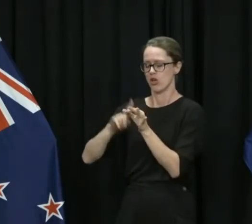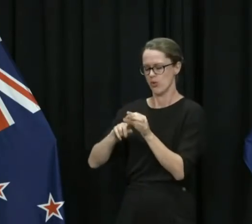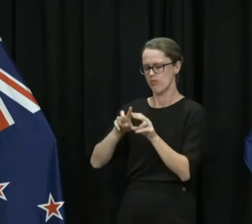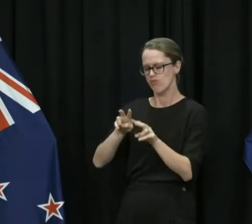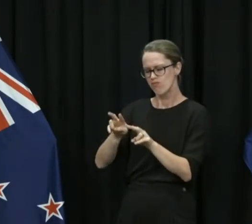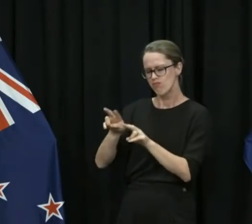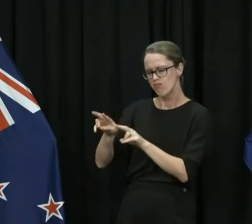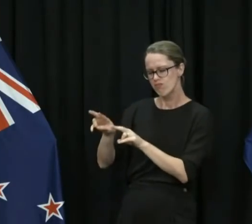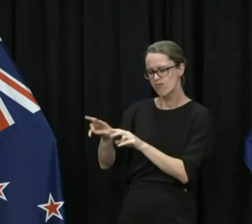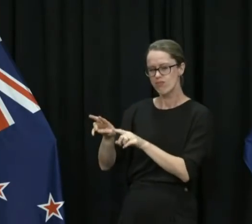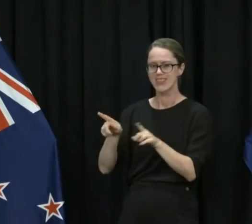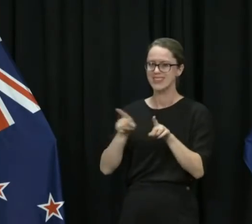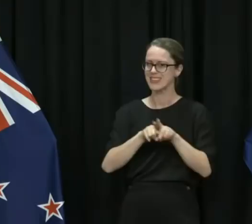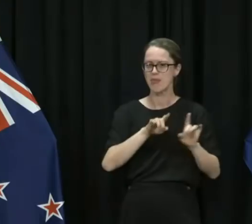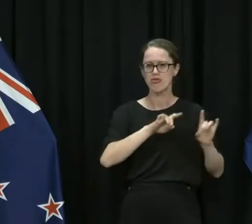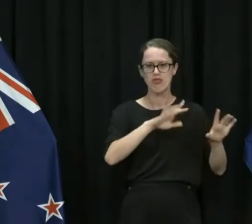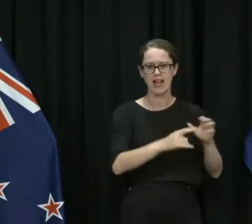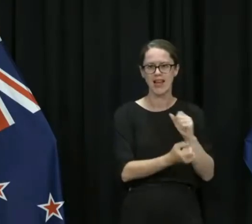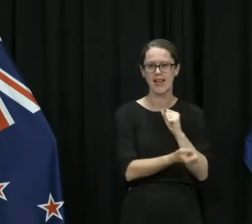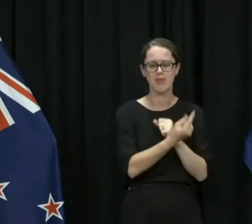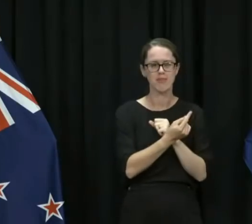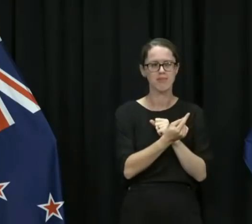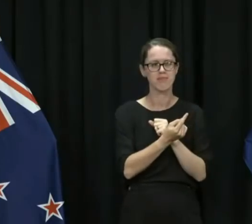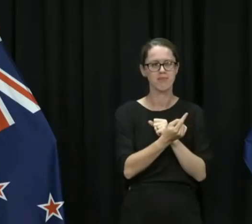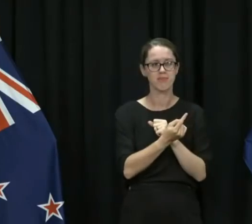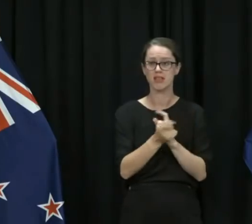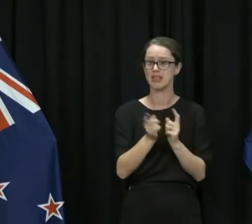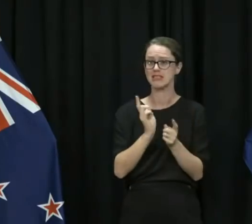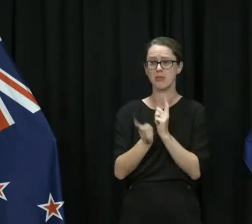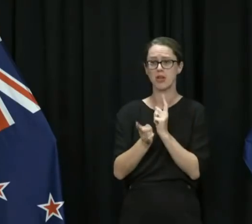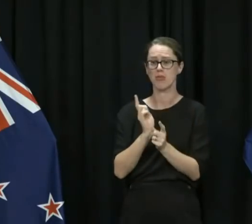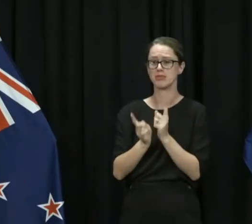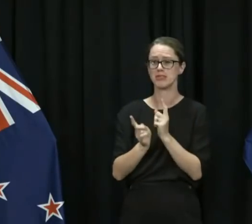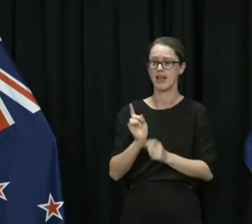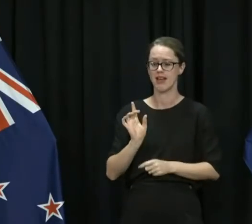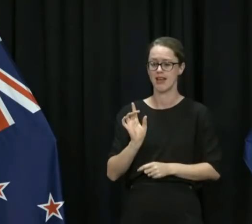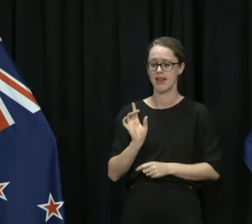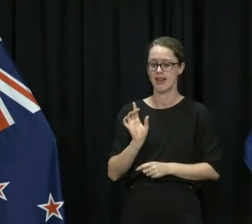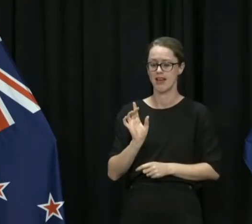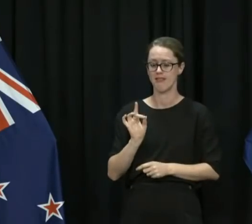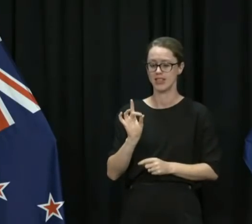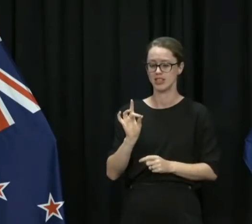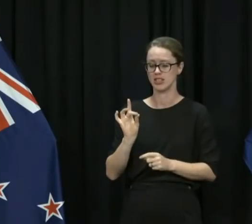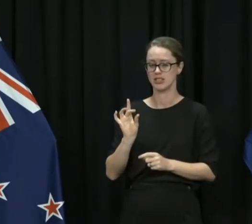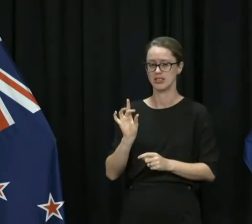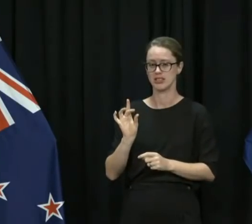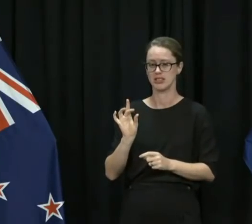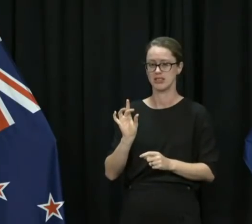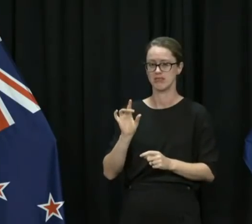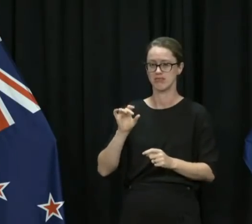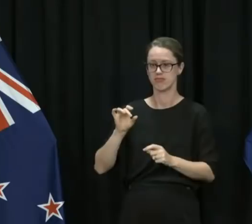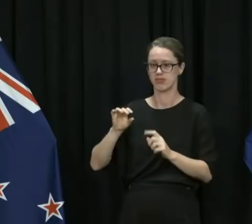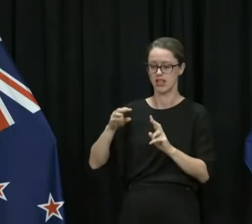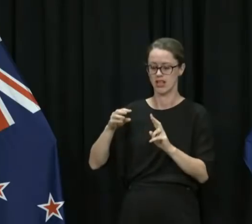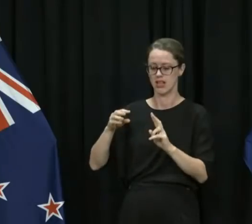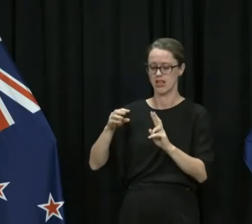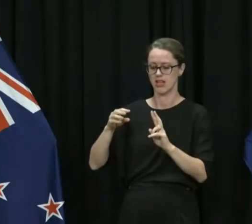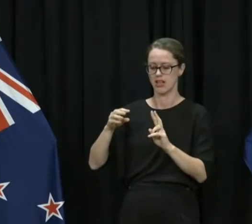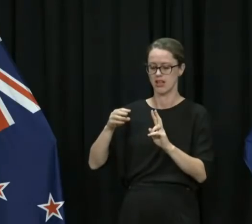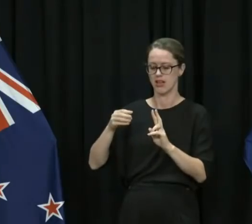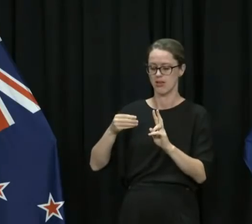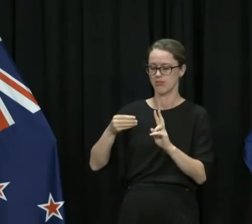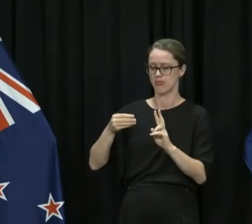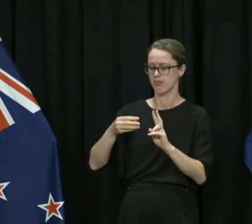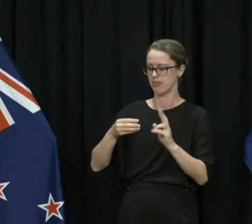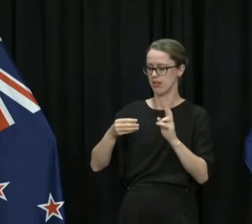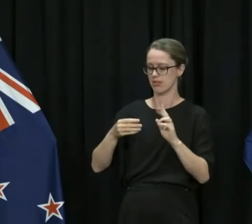seen, again, Australia have seen this as well, is sometimes the infection can transmit from one person to another, even if they are not in the same place at